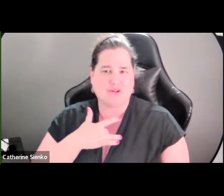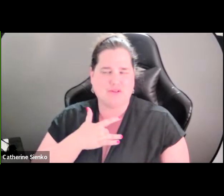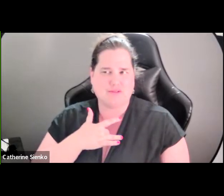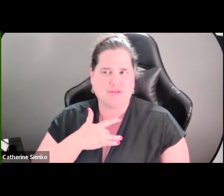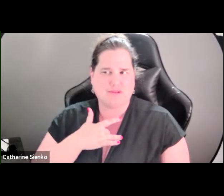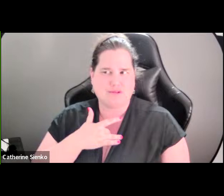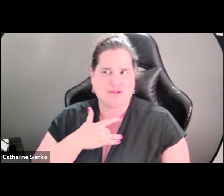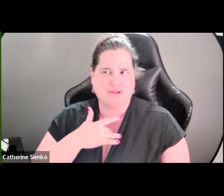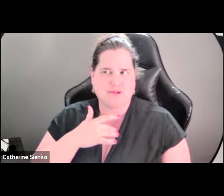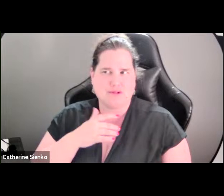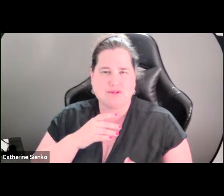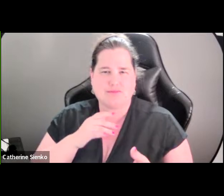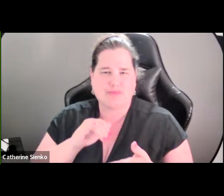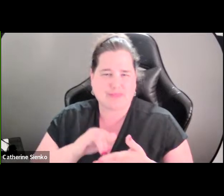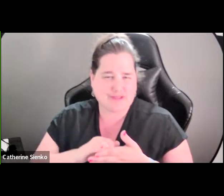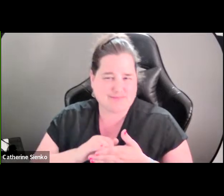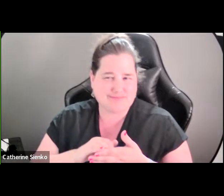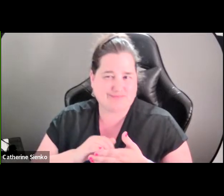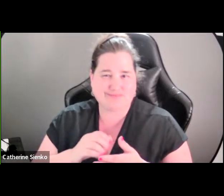frustrations with me.